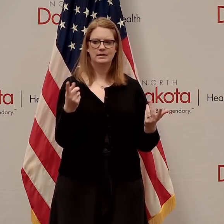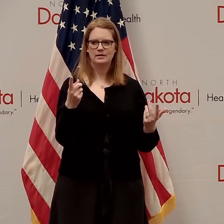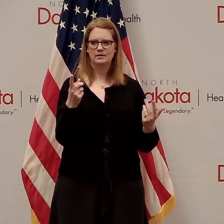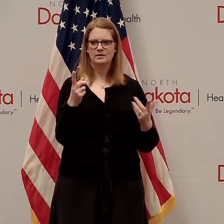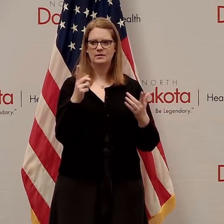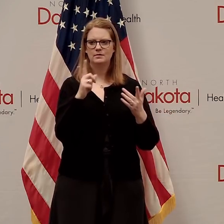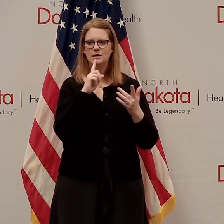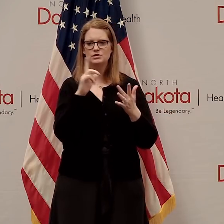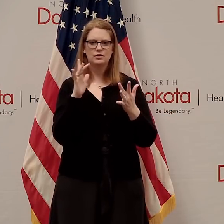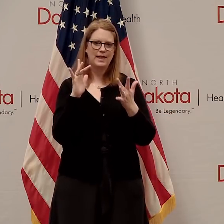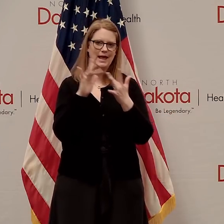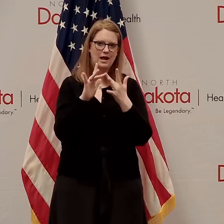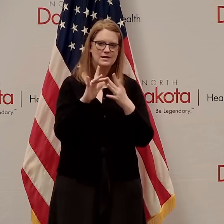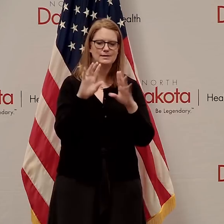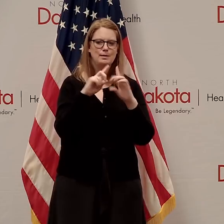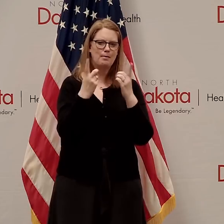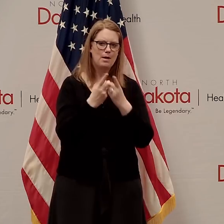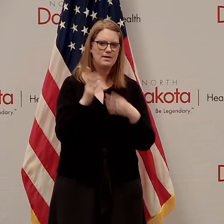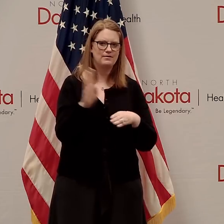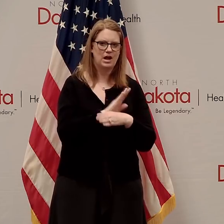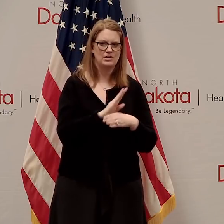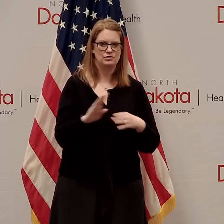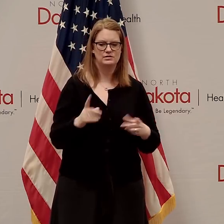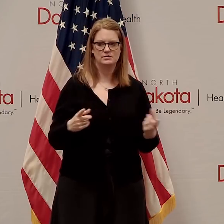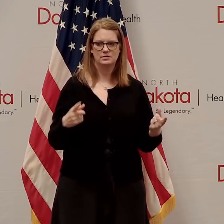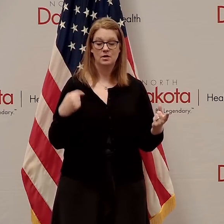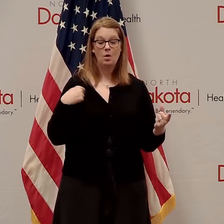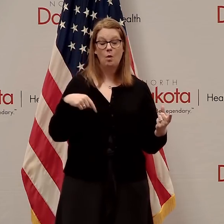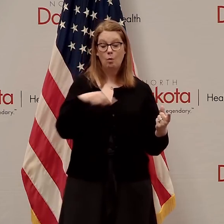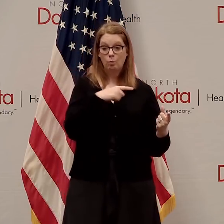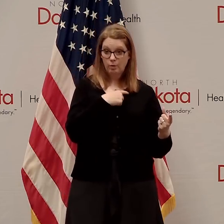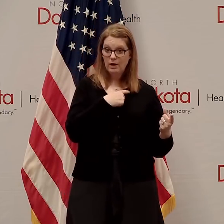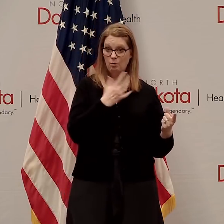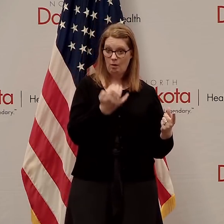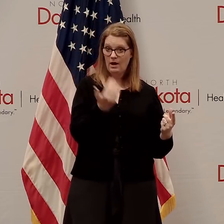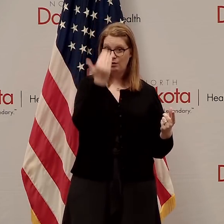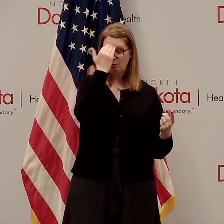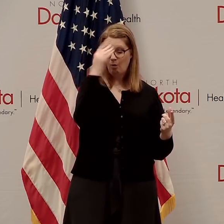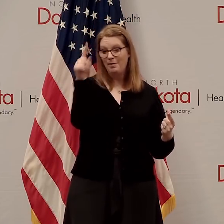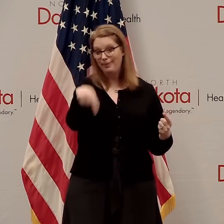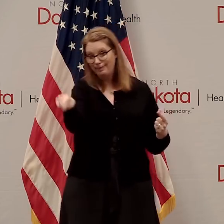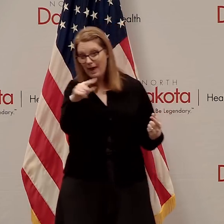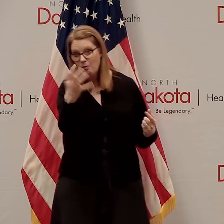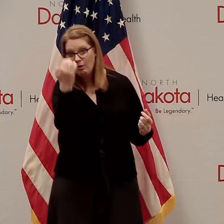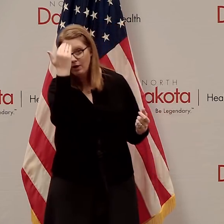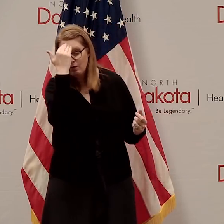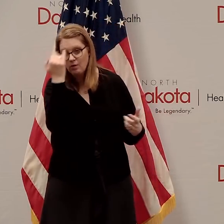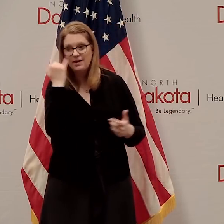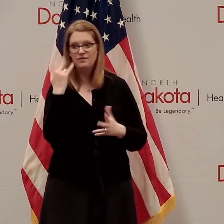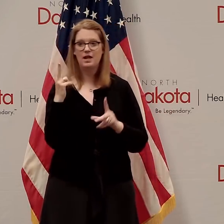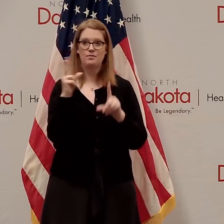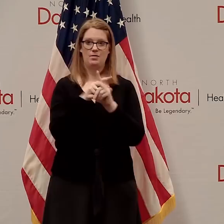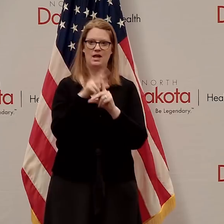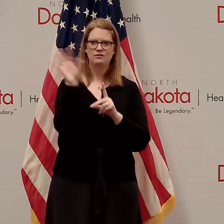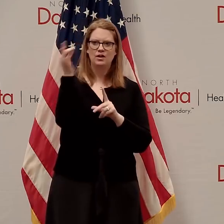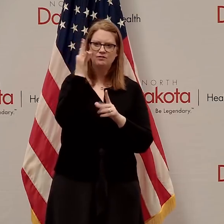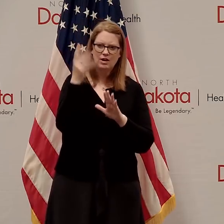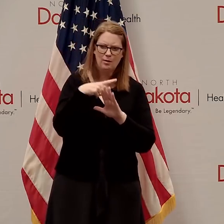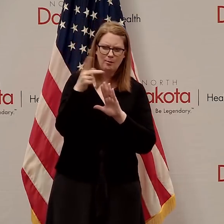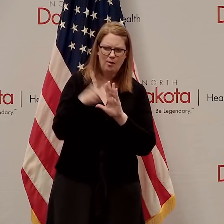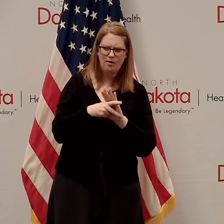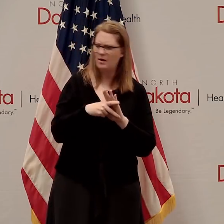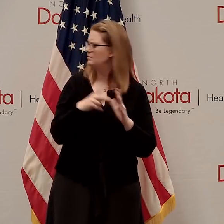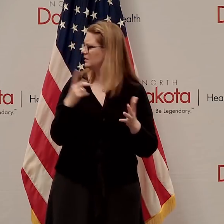that they contact the Department of Commerce, because we are as interested as they are. If they somehow applied for a federal program and it didn't deliver the